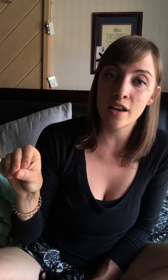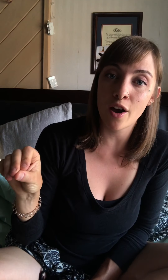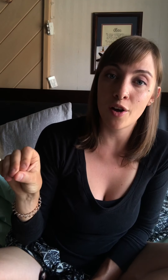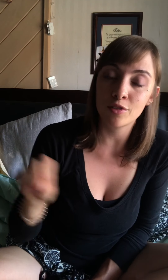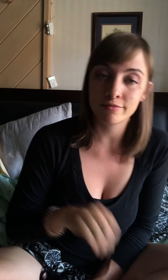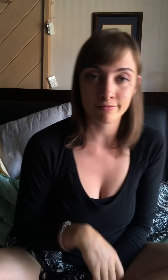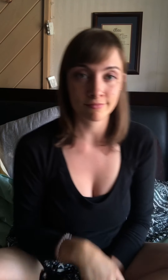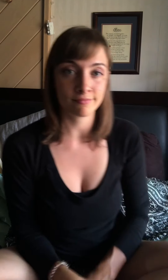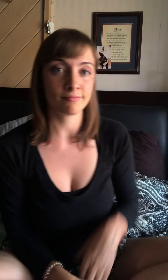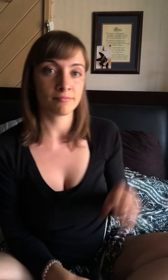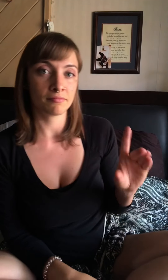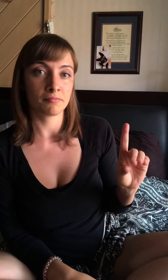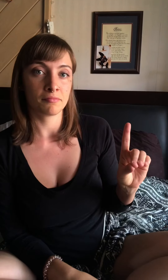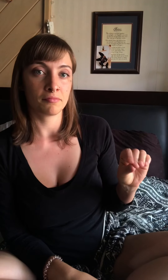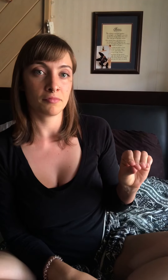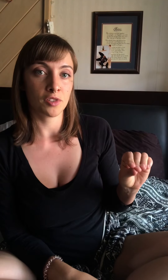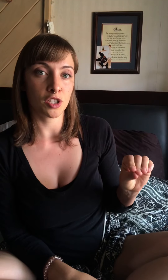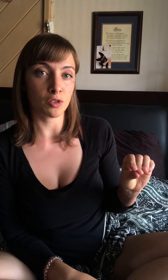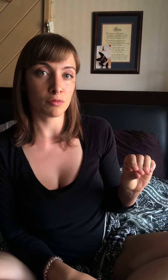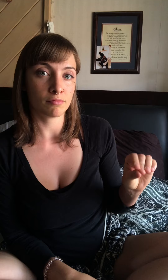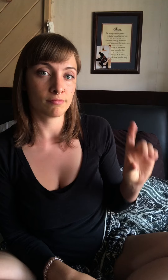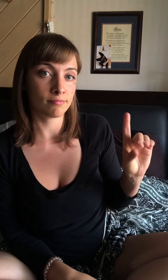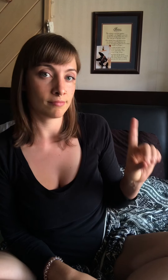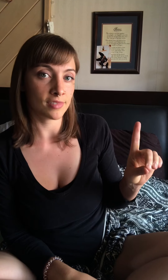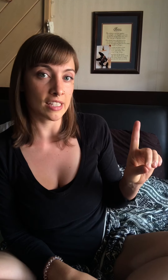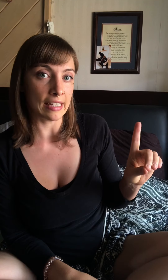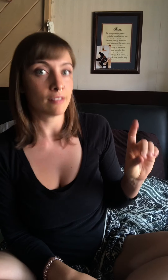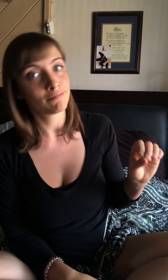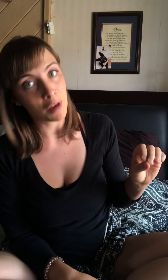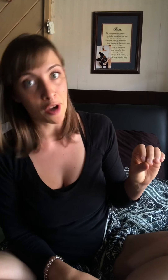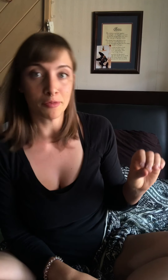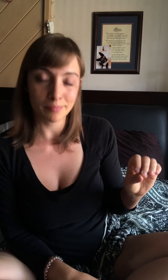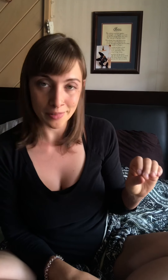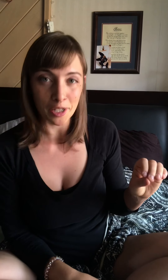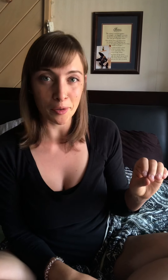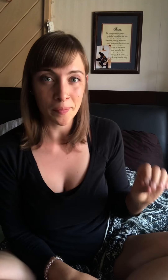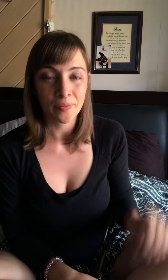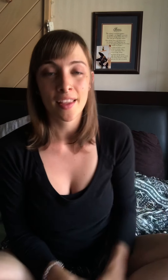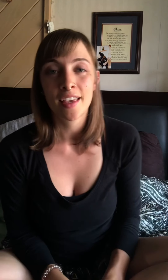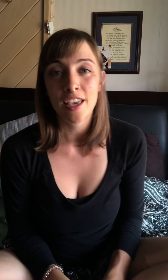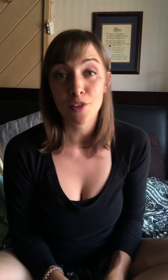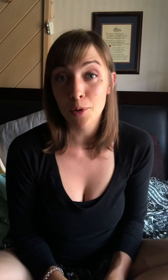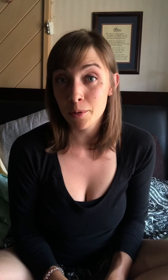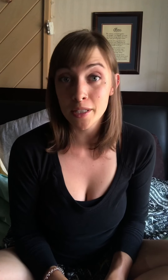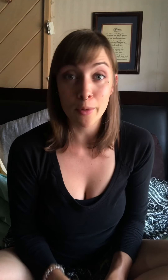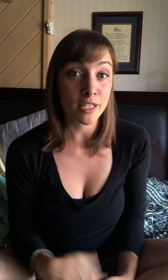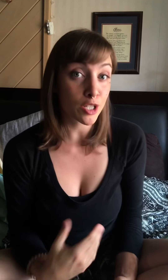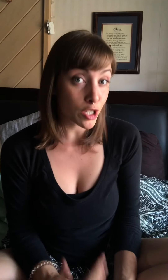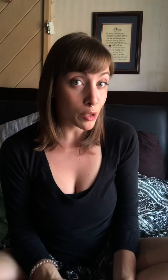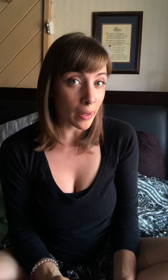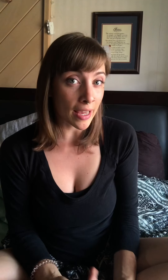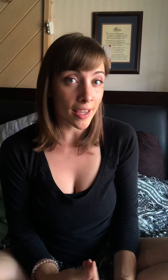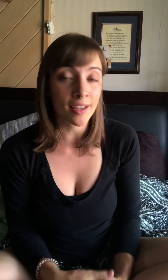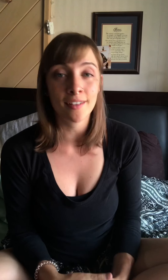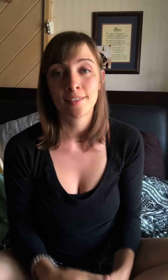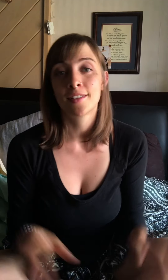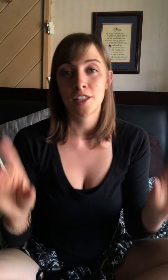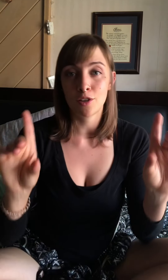D-O. Do. D-O. Do. If you're wondering what someone's doing, you can